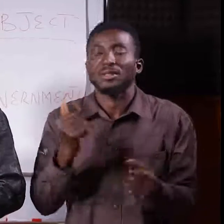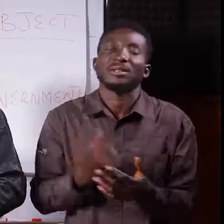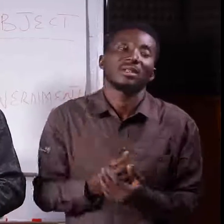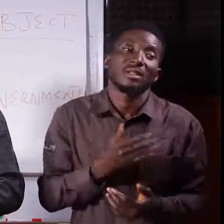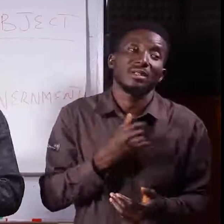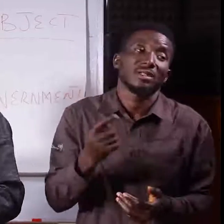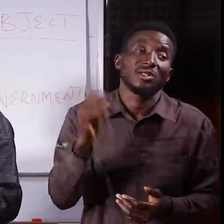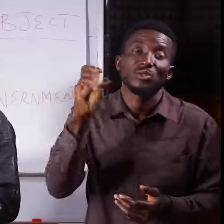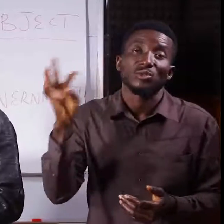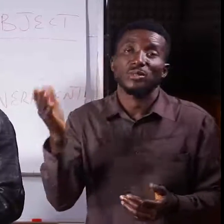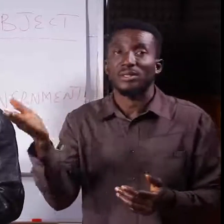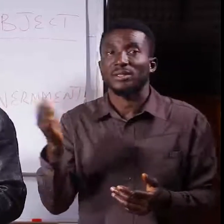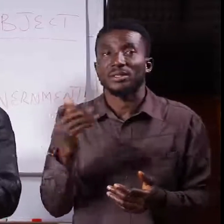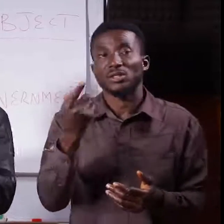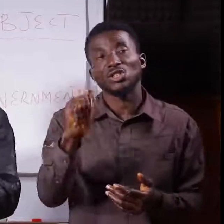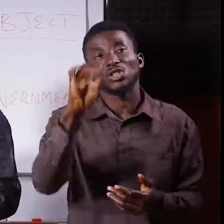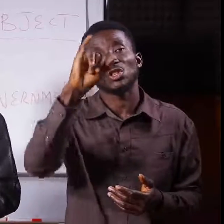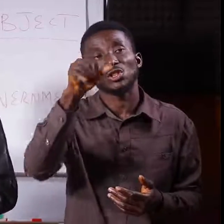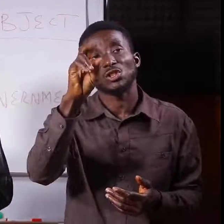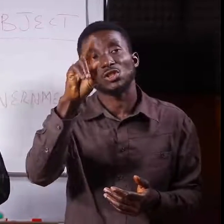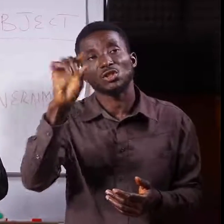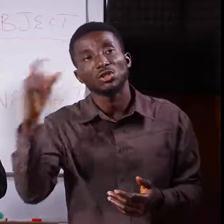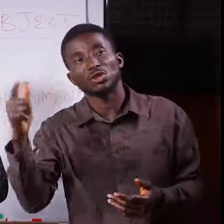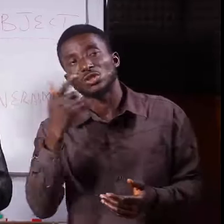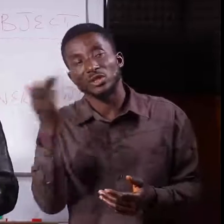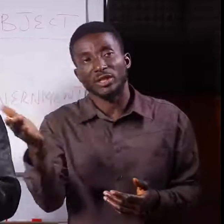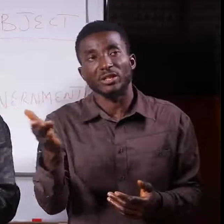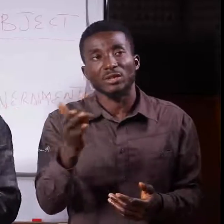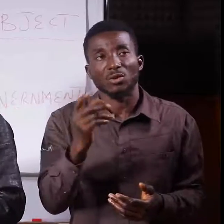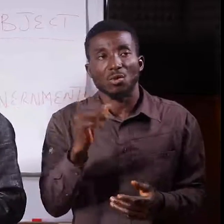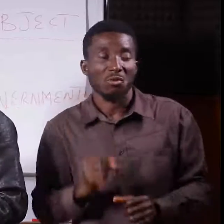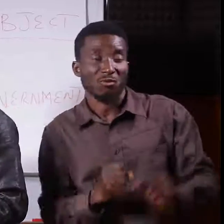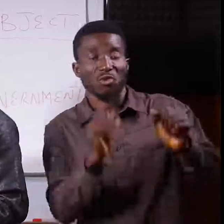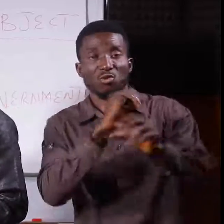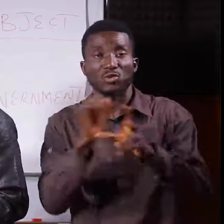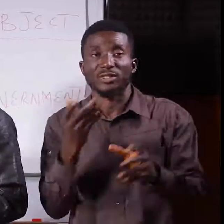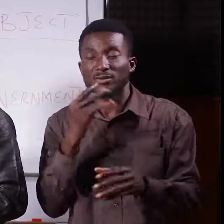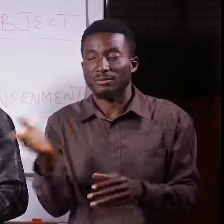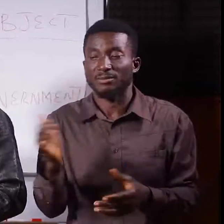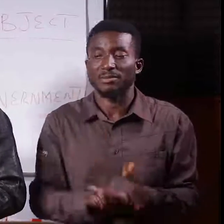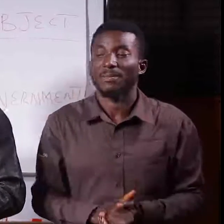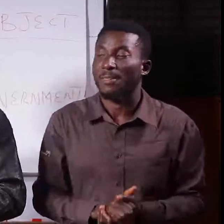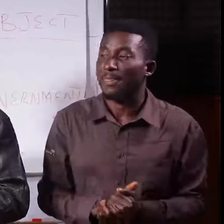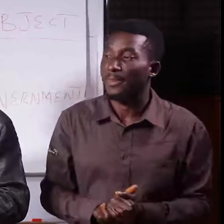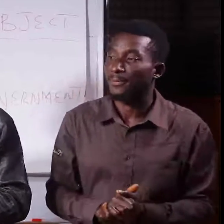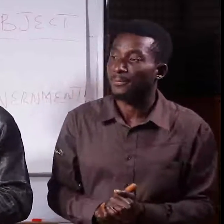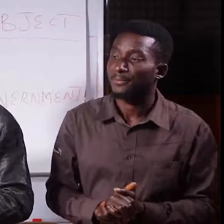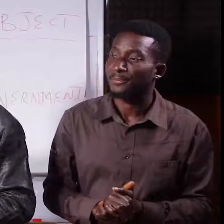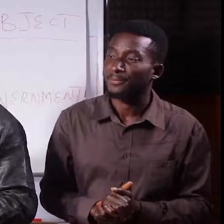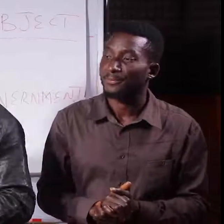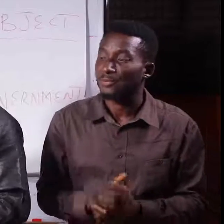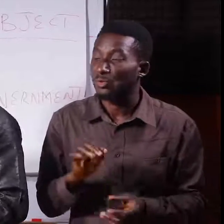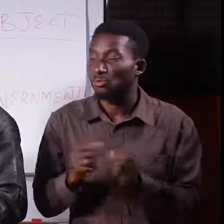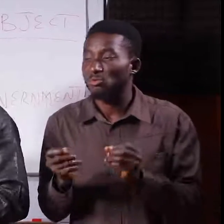courts are there, the judge is there, and his executive and his fellow workers to handle such issues or